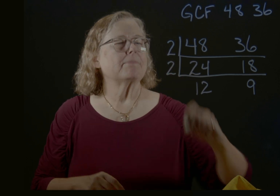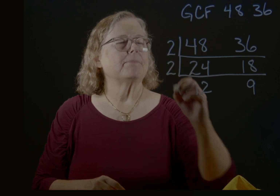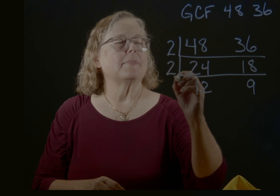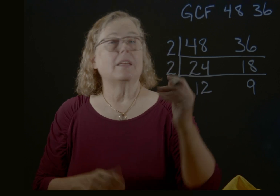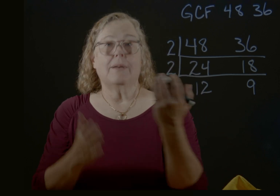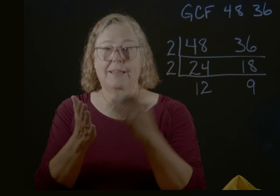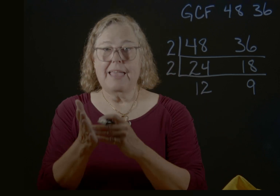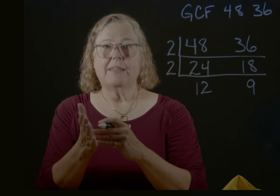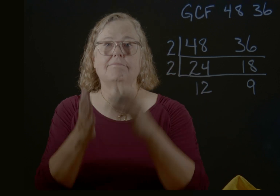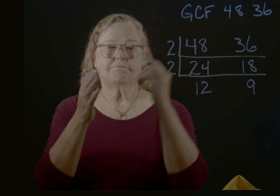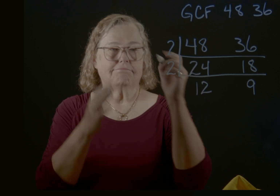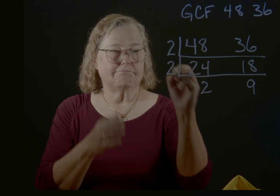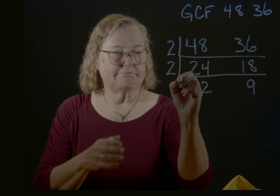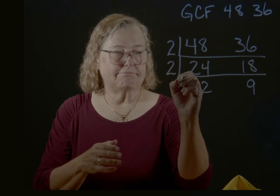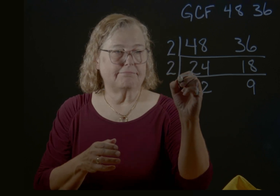now we'll do it again